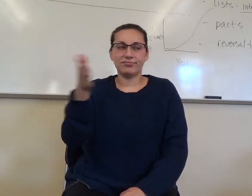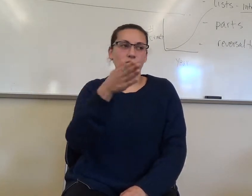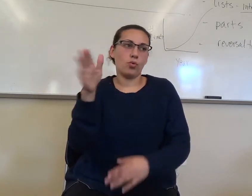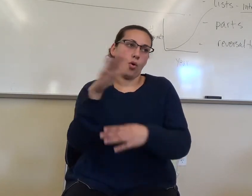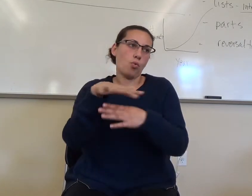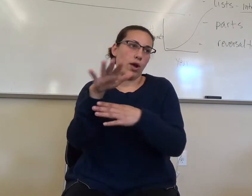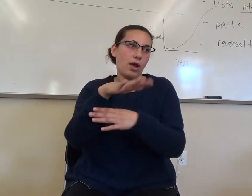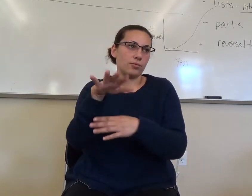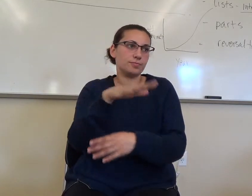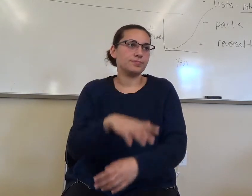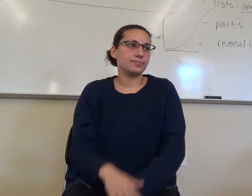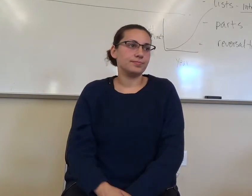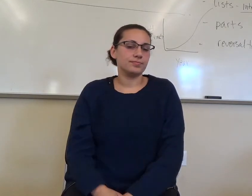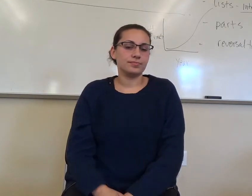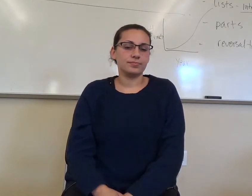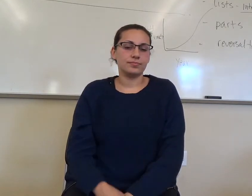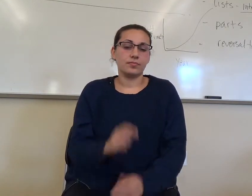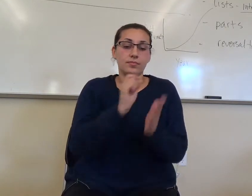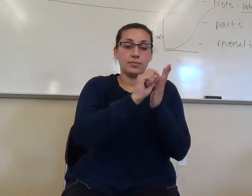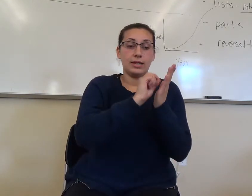going to put 1867 to